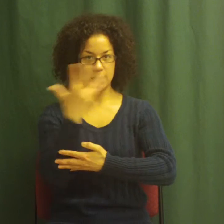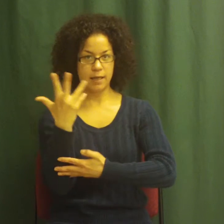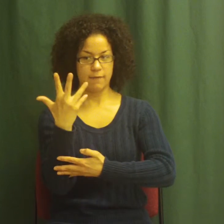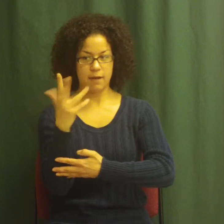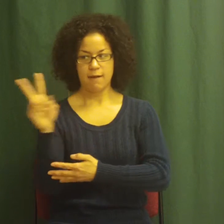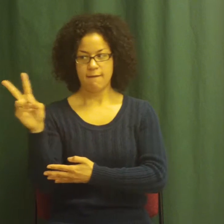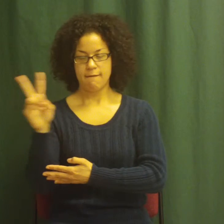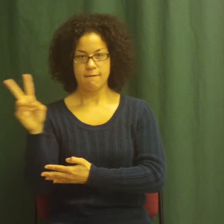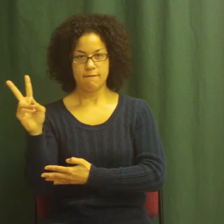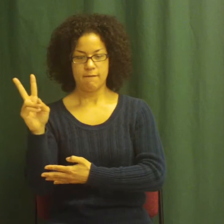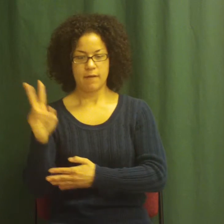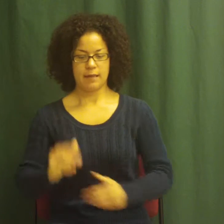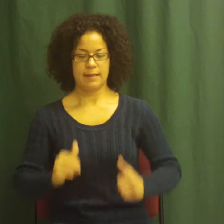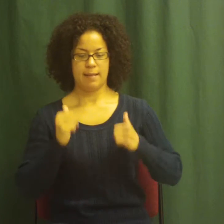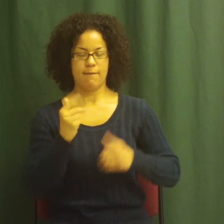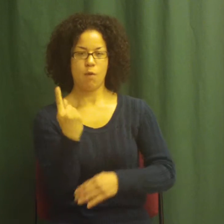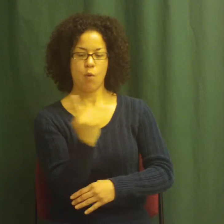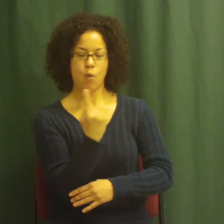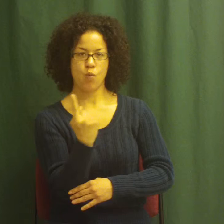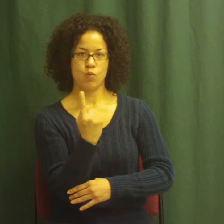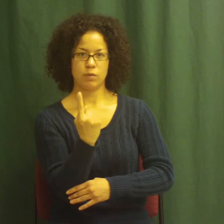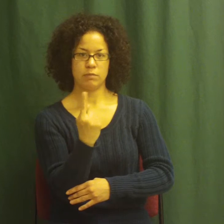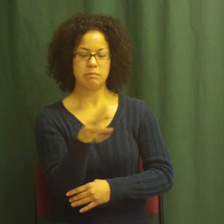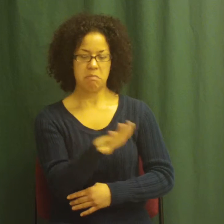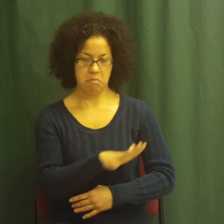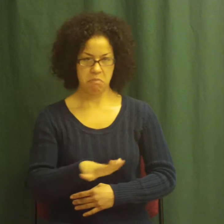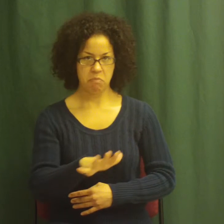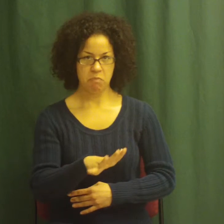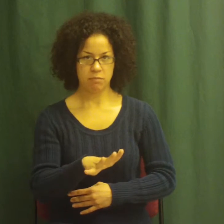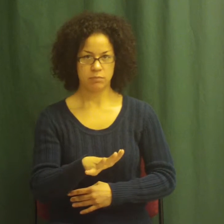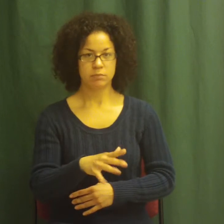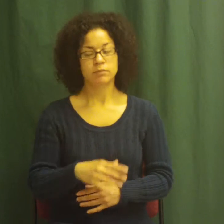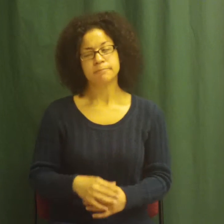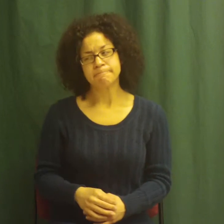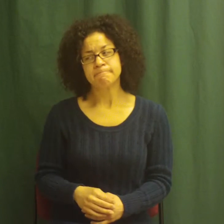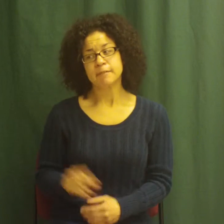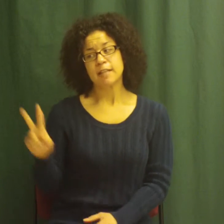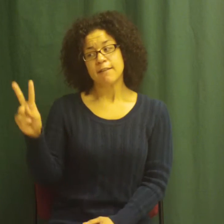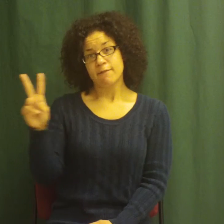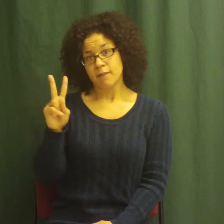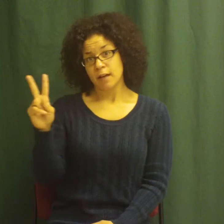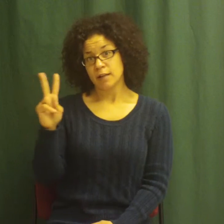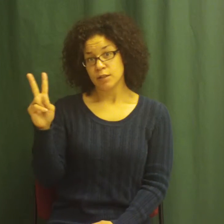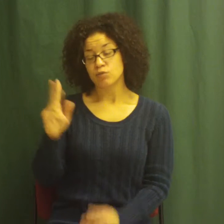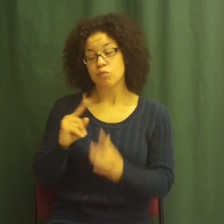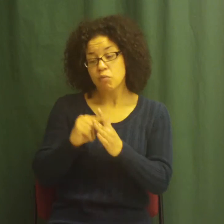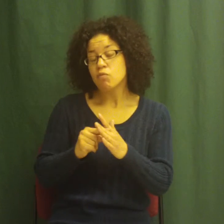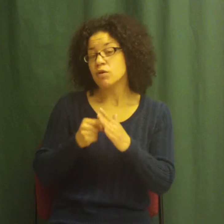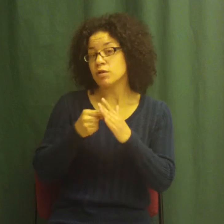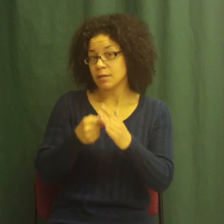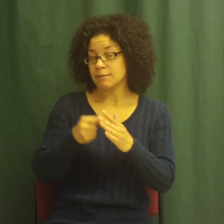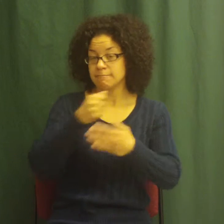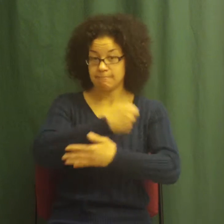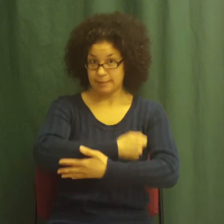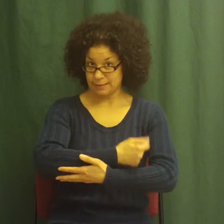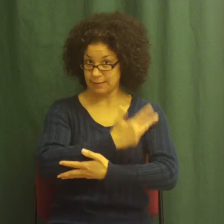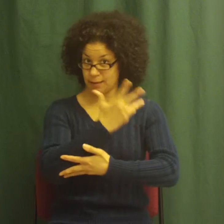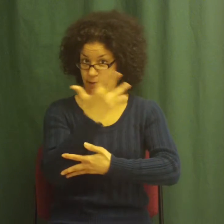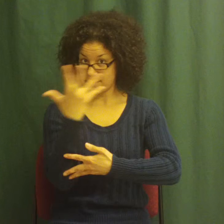The Vikings did originate from the Scandinavian countries, but over time